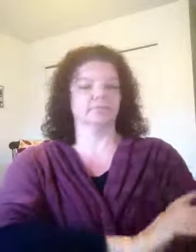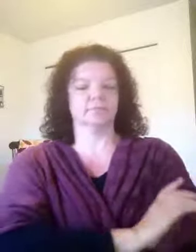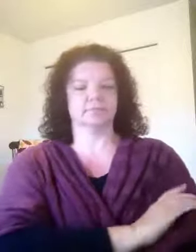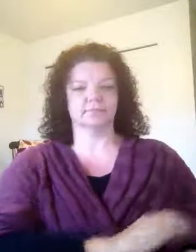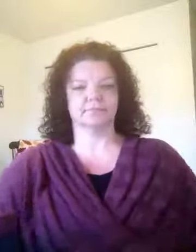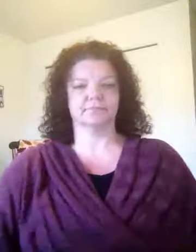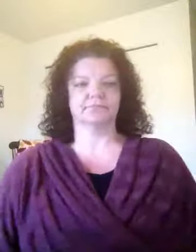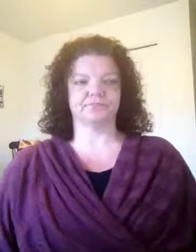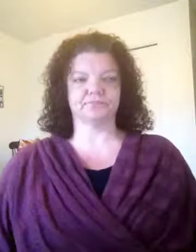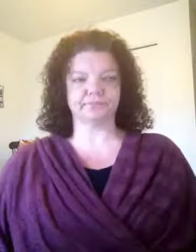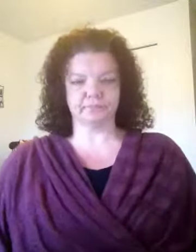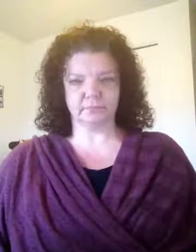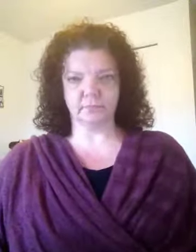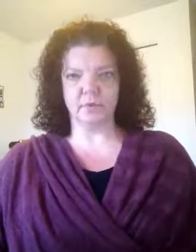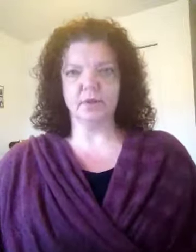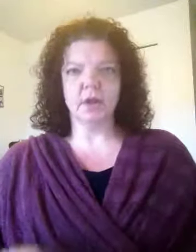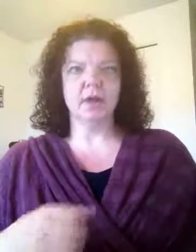that they did, like chaining themselves to.